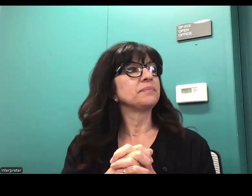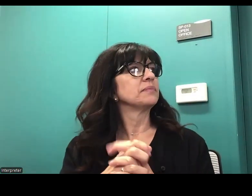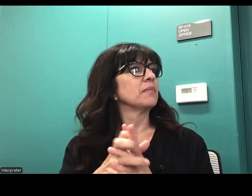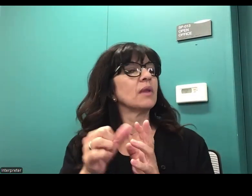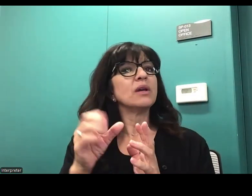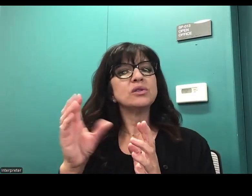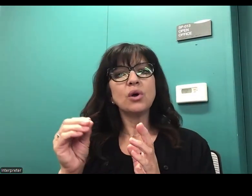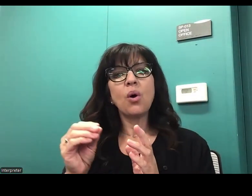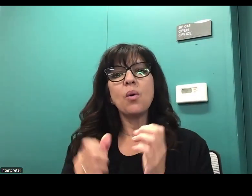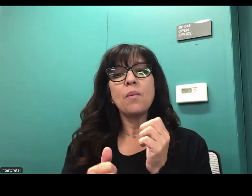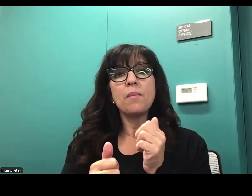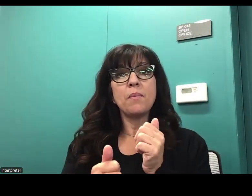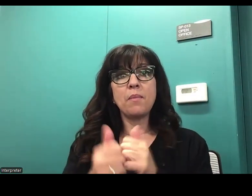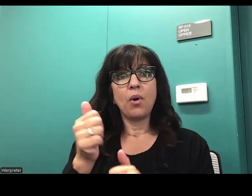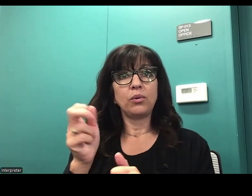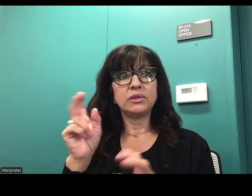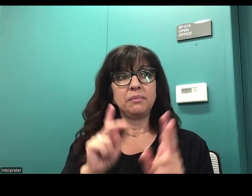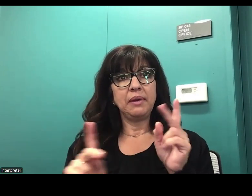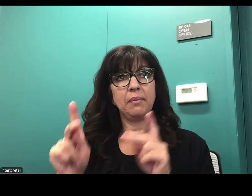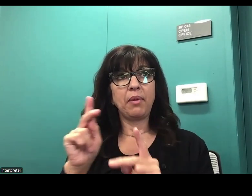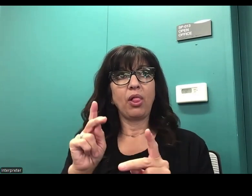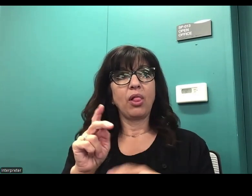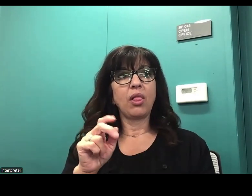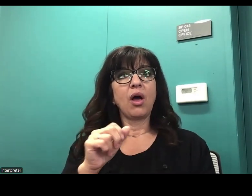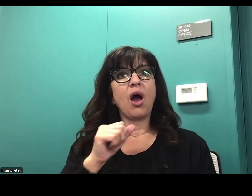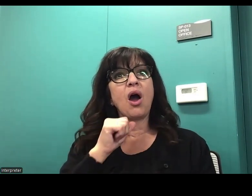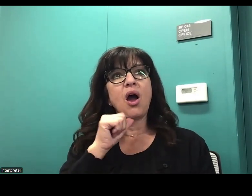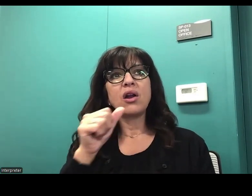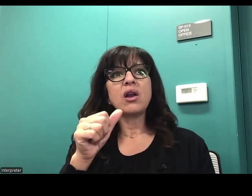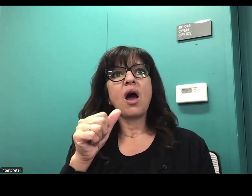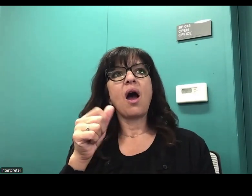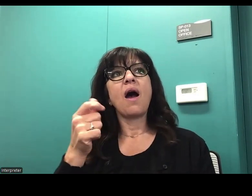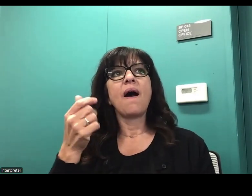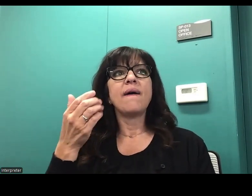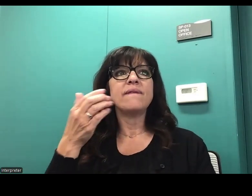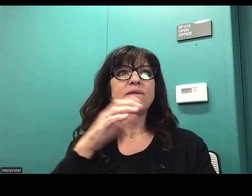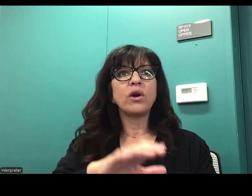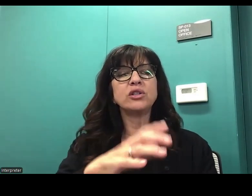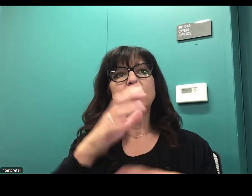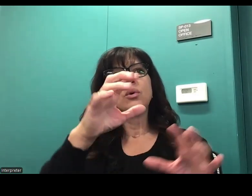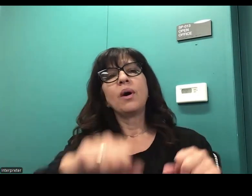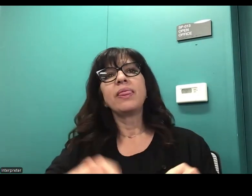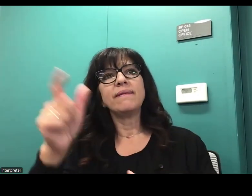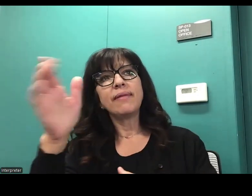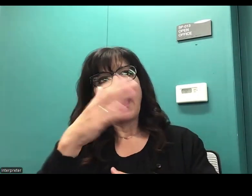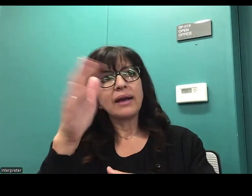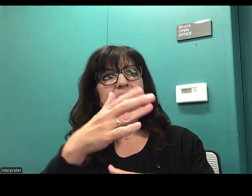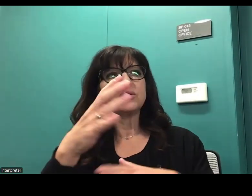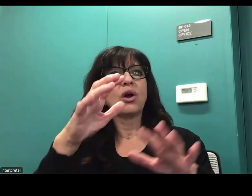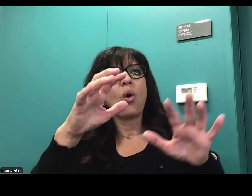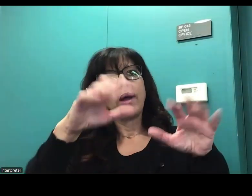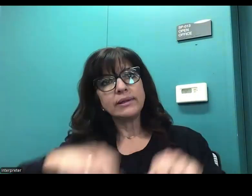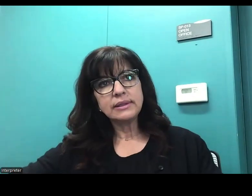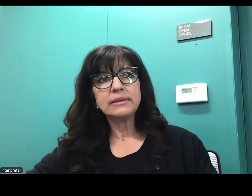So most people are not like making you take family photos. A lot of flags are going down, and there is that right.